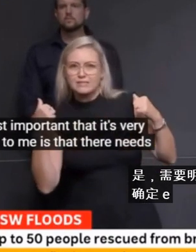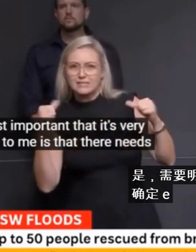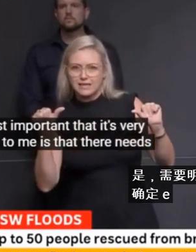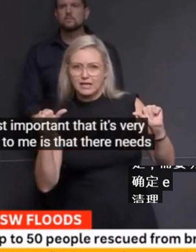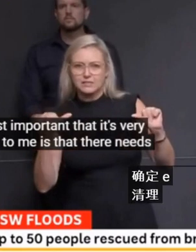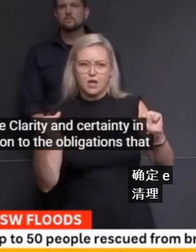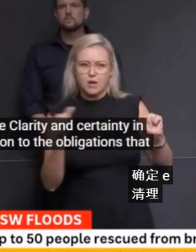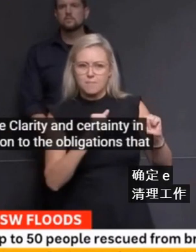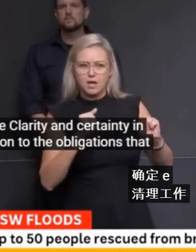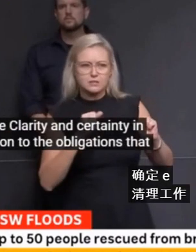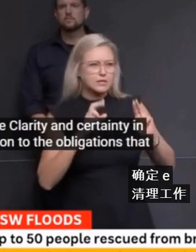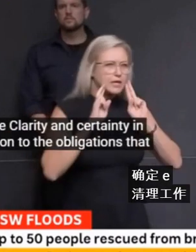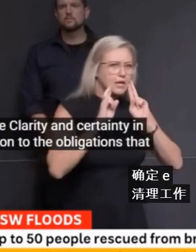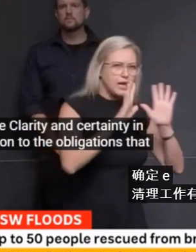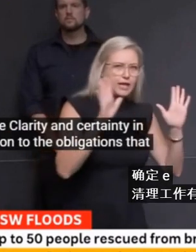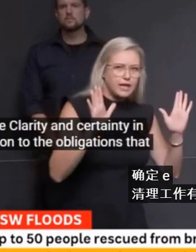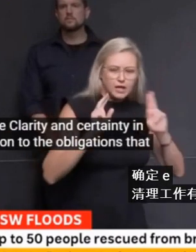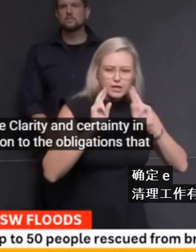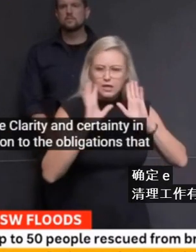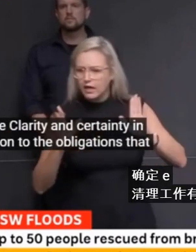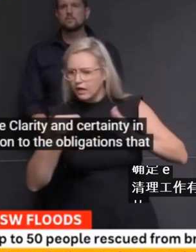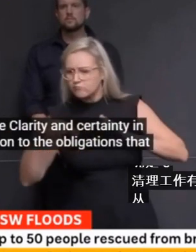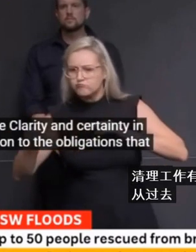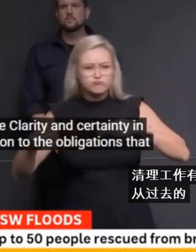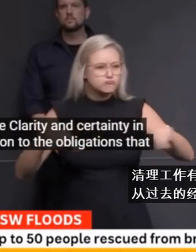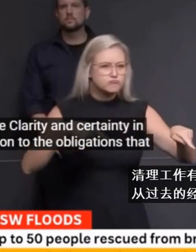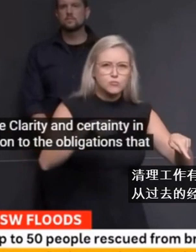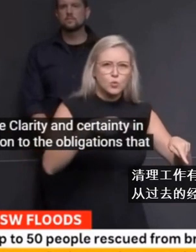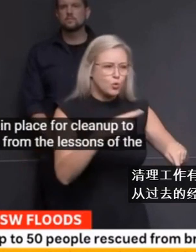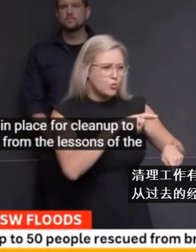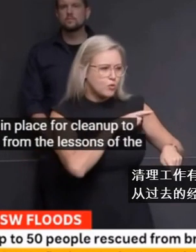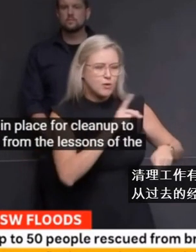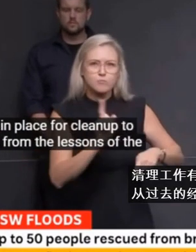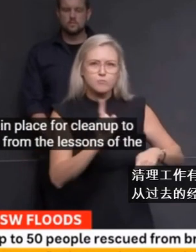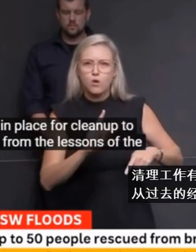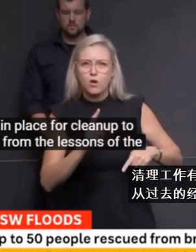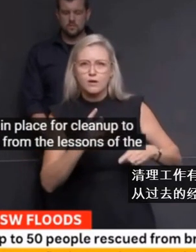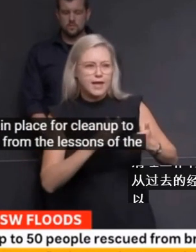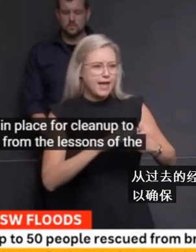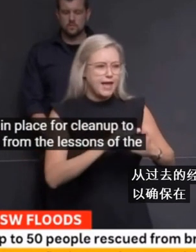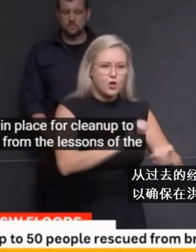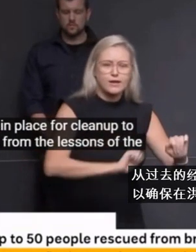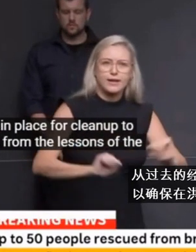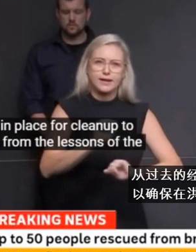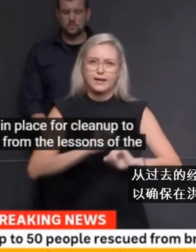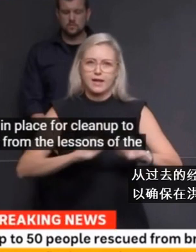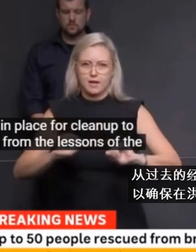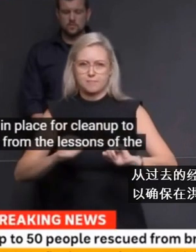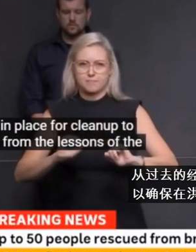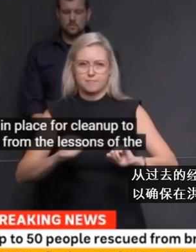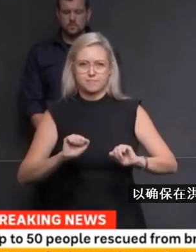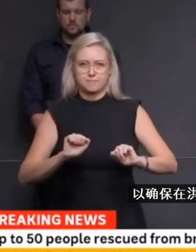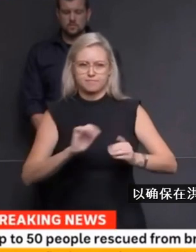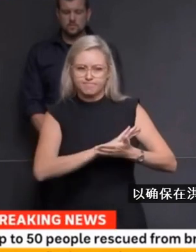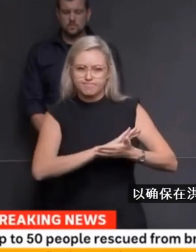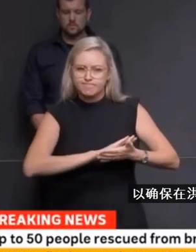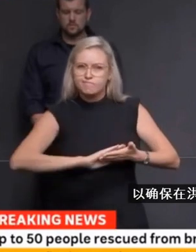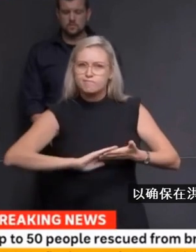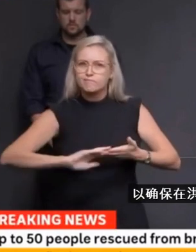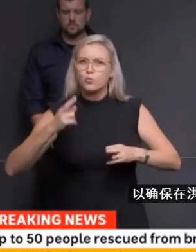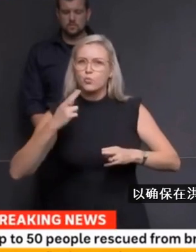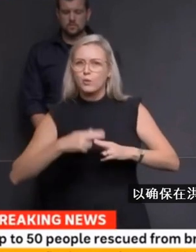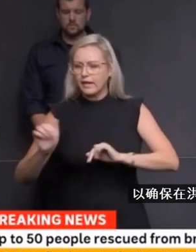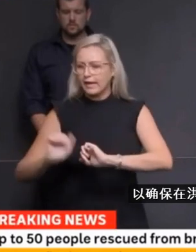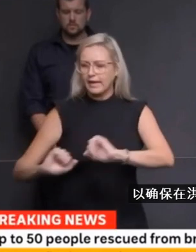the obligations that are in place for clean-up, to learn from the lessons of the past, to make sure that the clean-up can occur as quickly